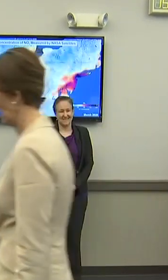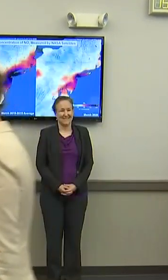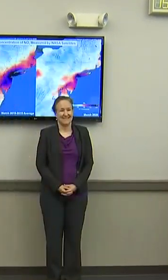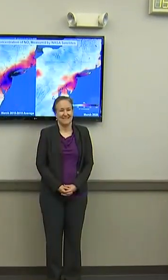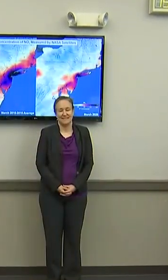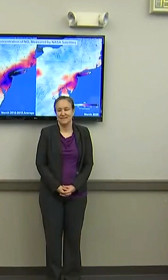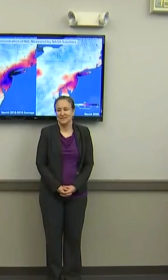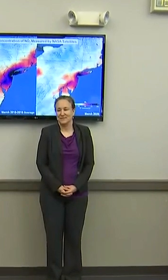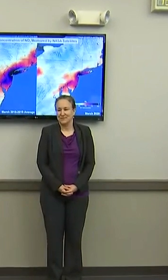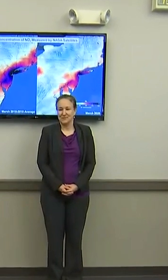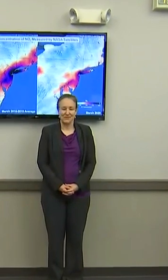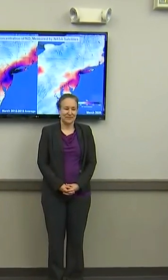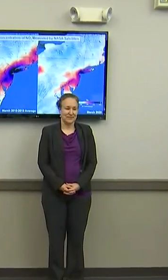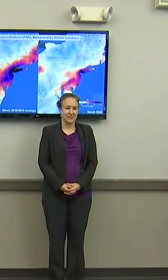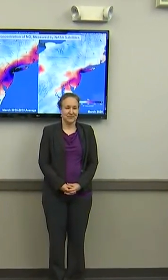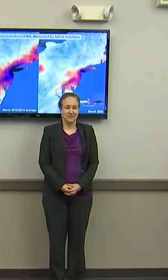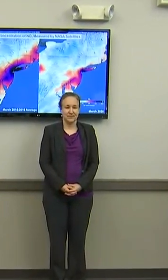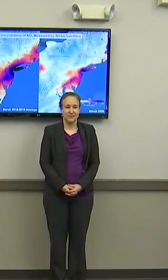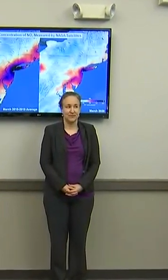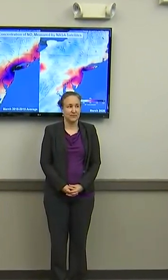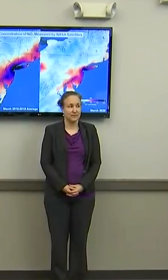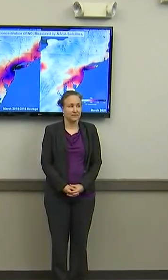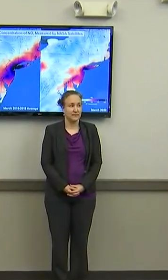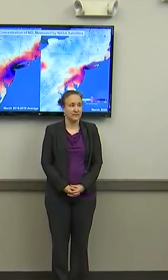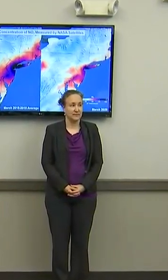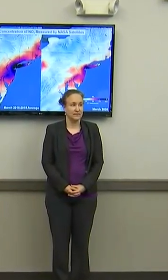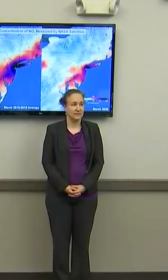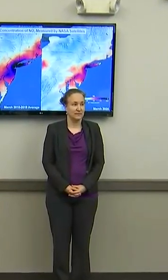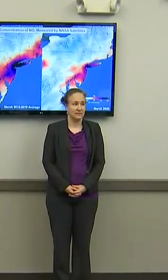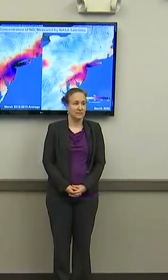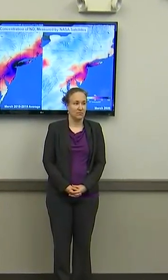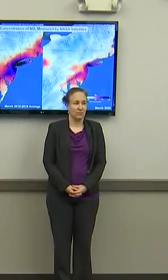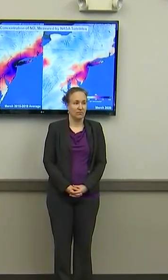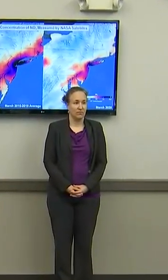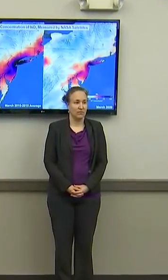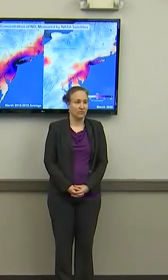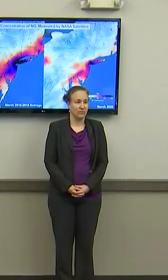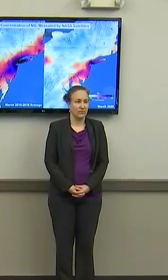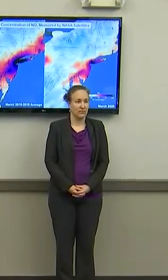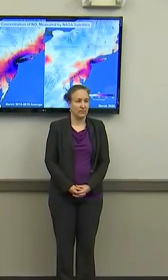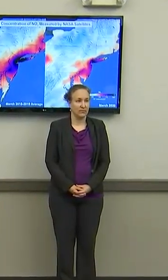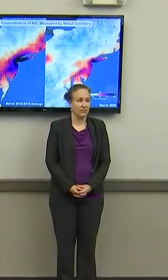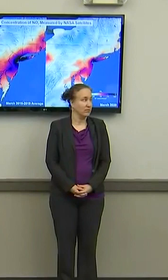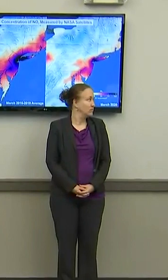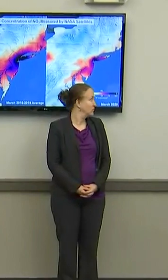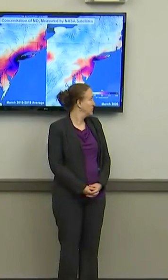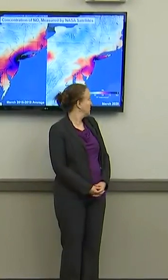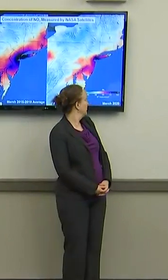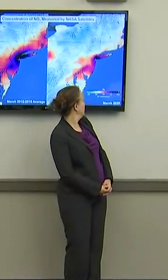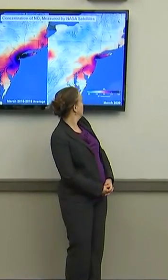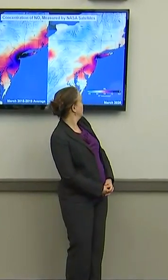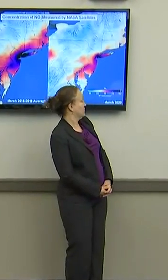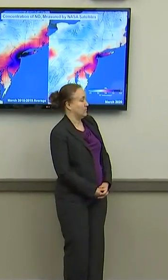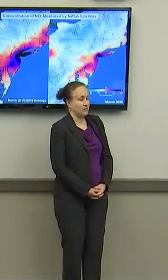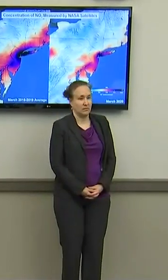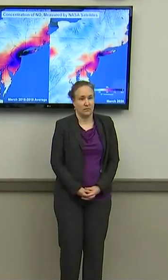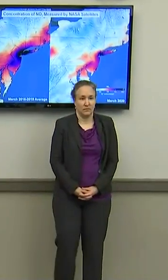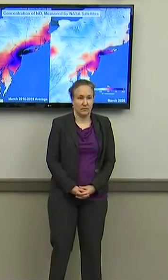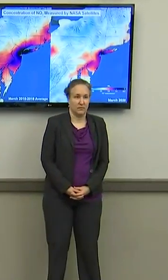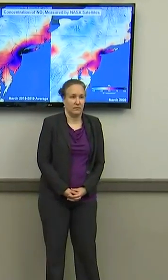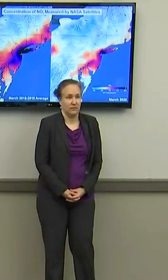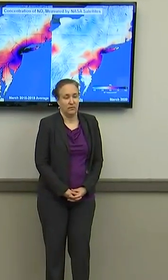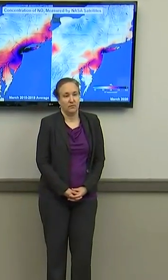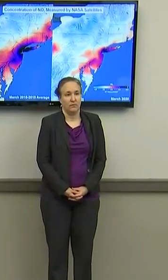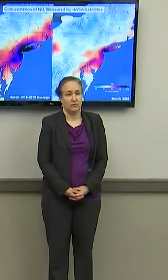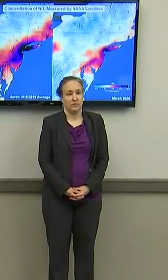Ordered the Monco Small Business. I just hope they're there when they. I just hope she can use it when they open. I said I hope that they reopen. They do. They can. Oh,